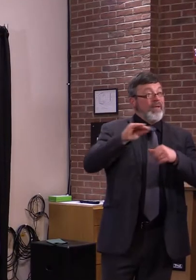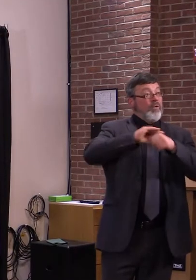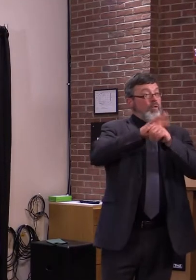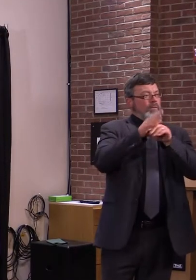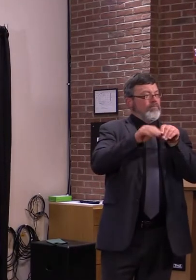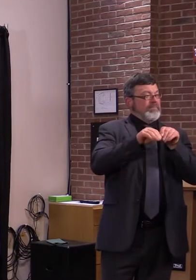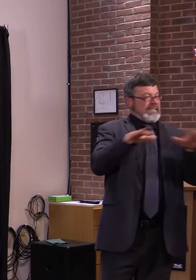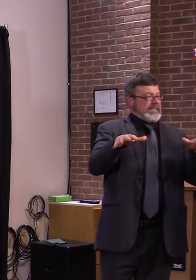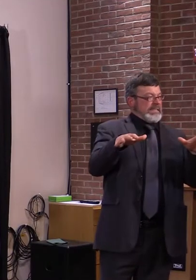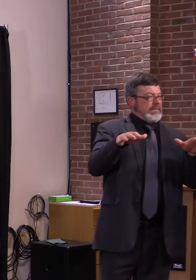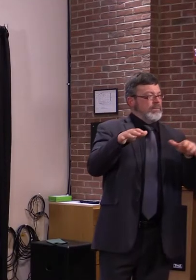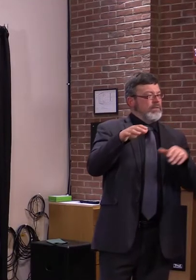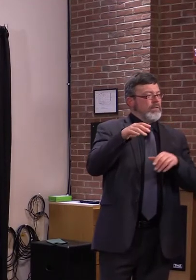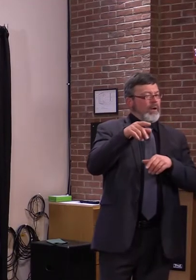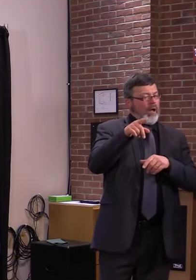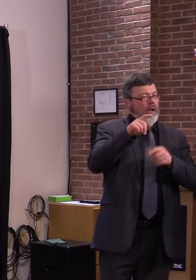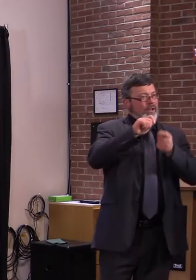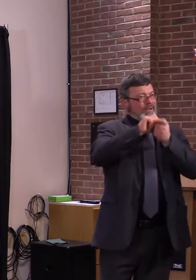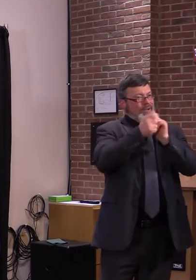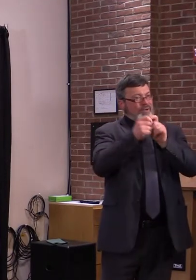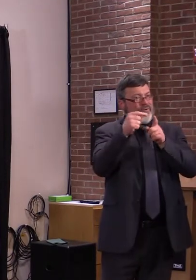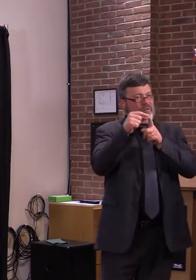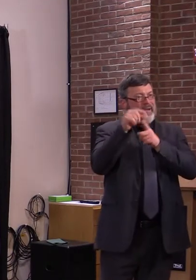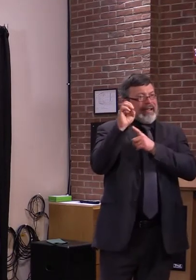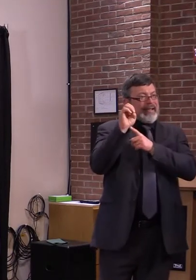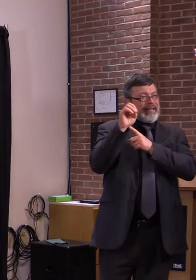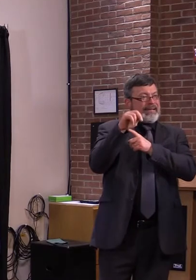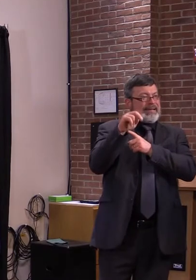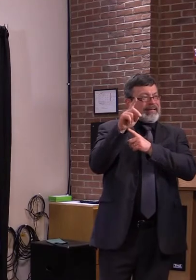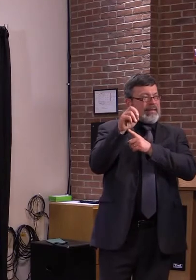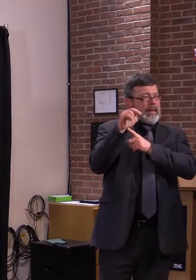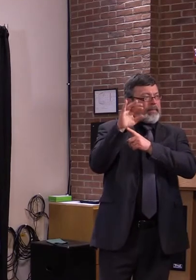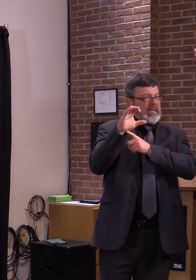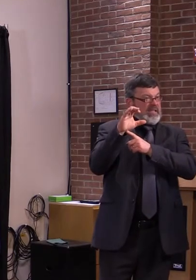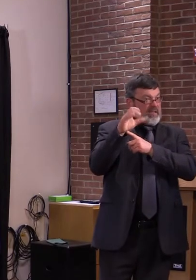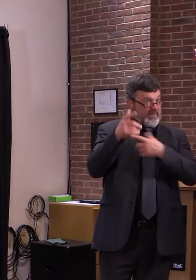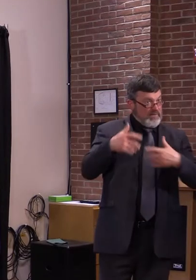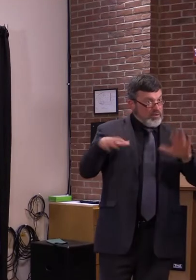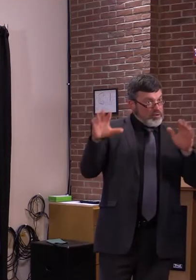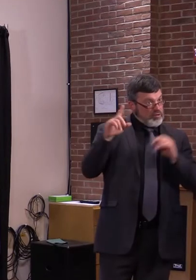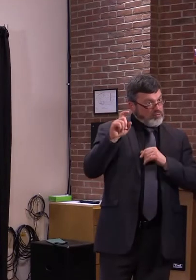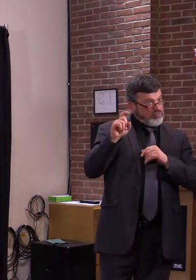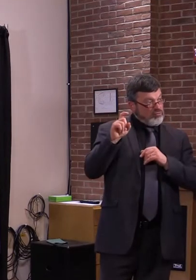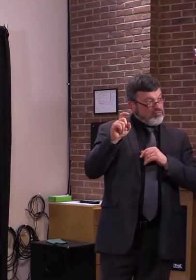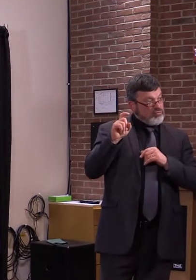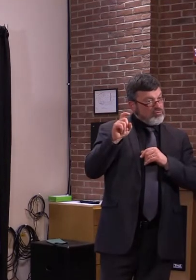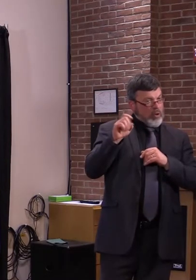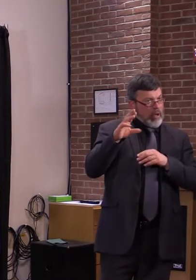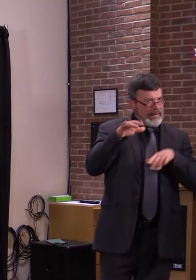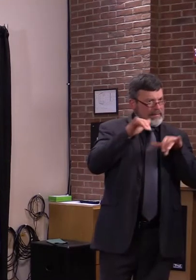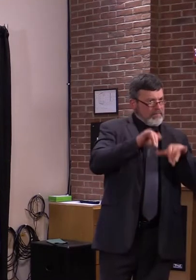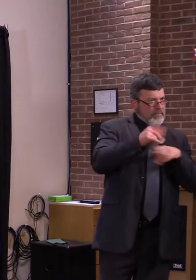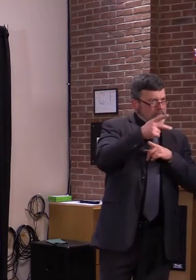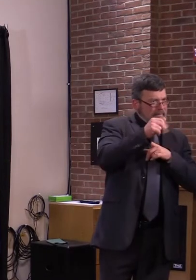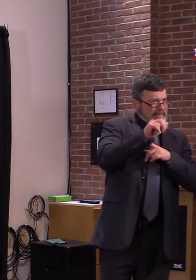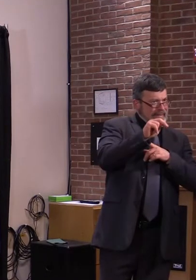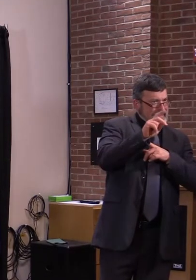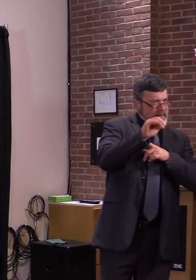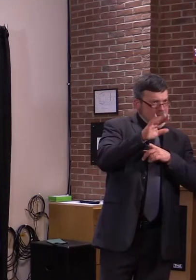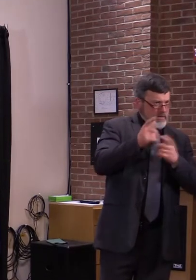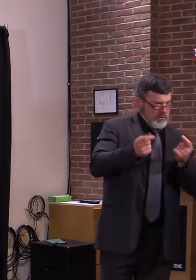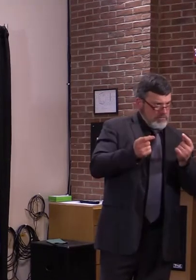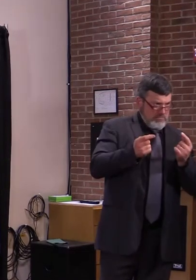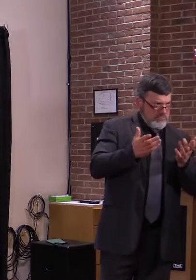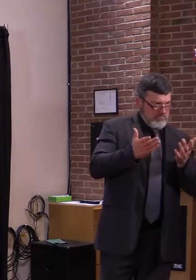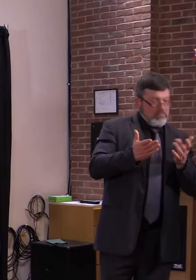the term endemic, but I'm curious, is that going to be on one day we're still in pandemic